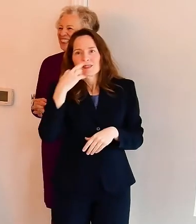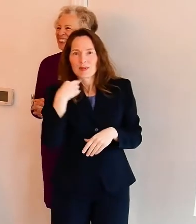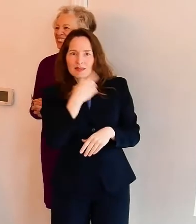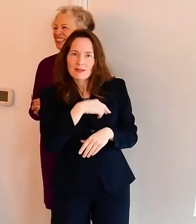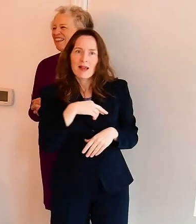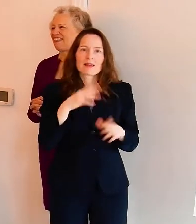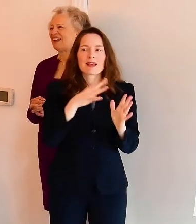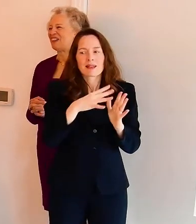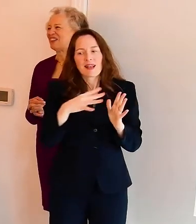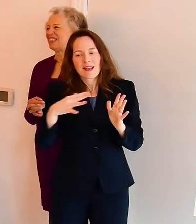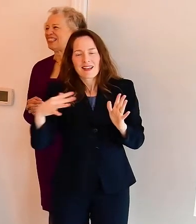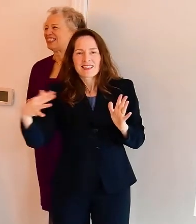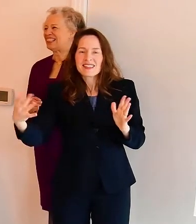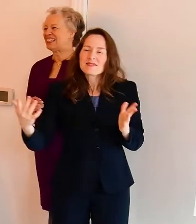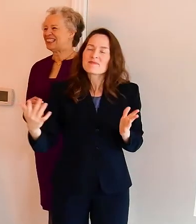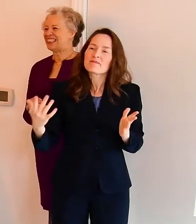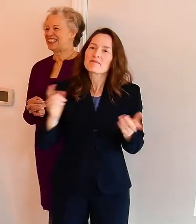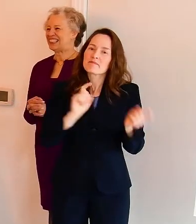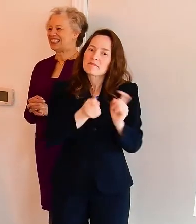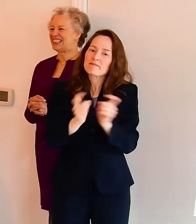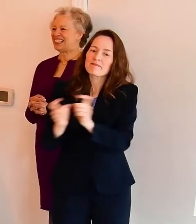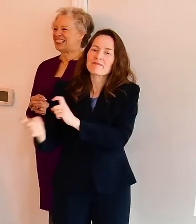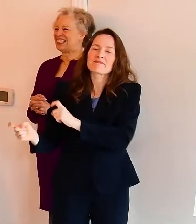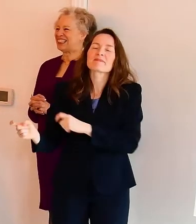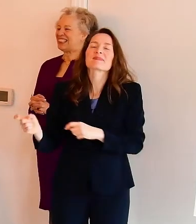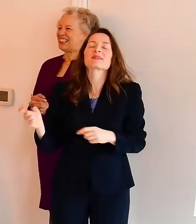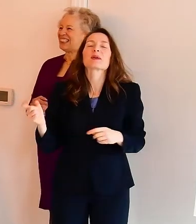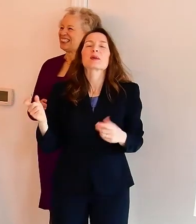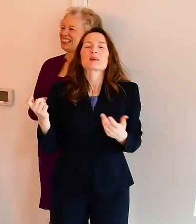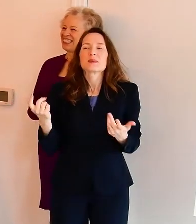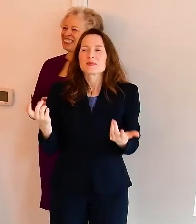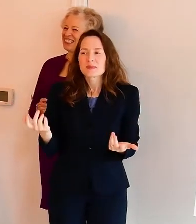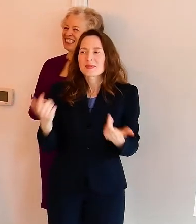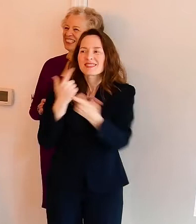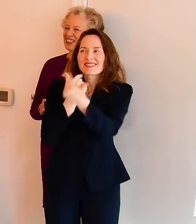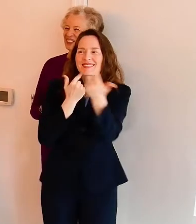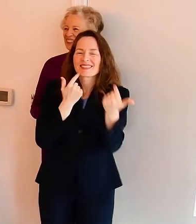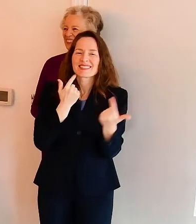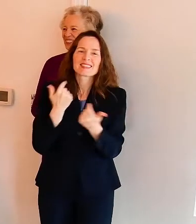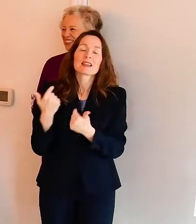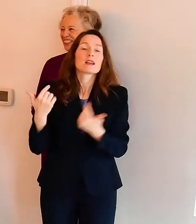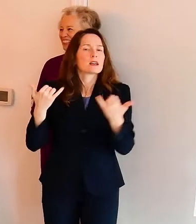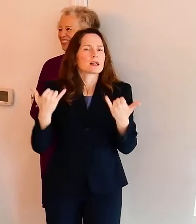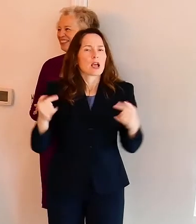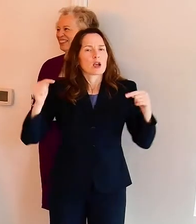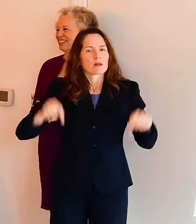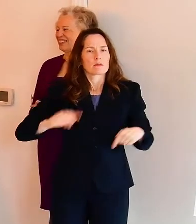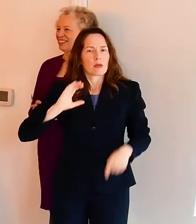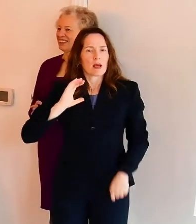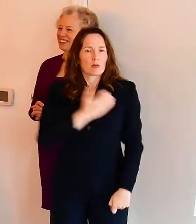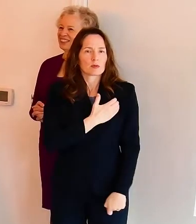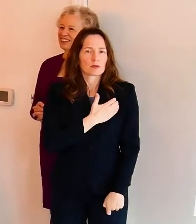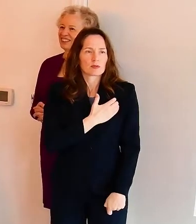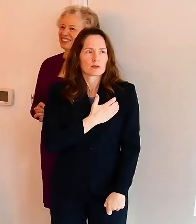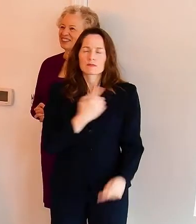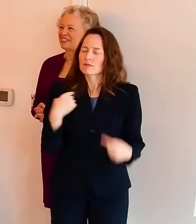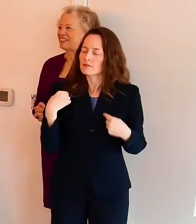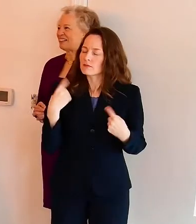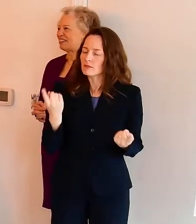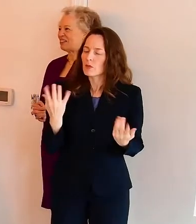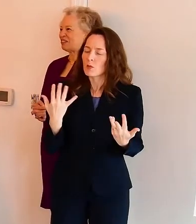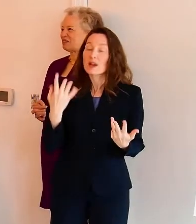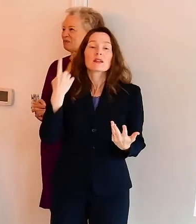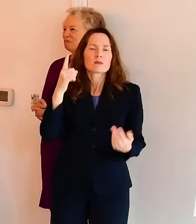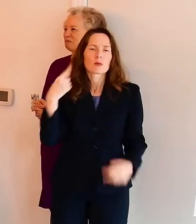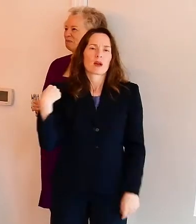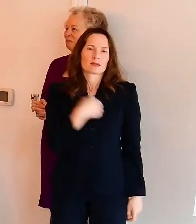little saging. We got the bad juju out. And we know that now this is our space. It was waiting for us. This